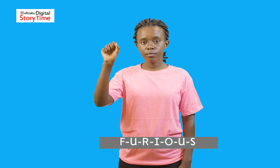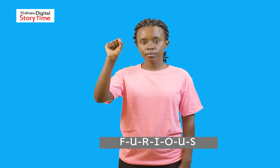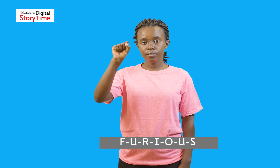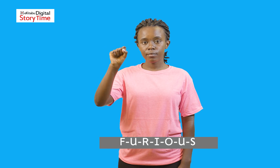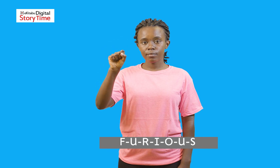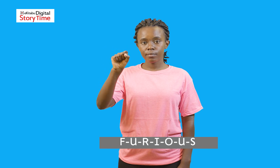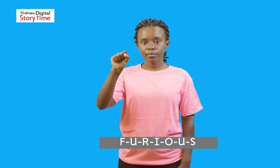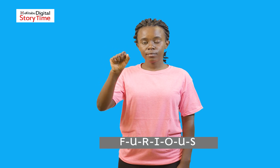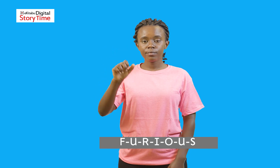Furious.